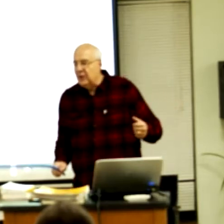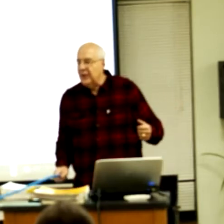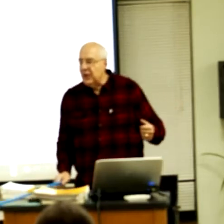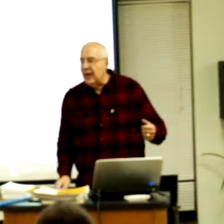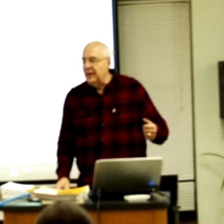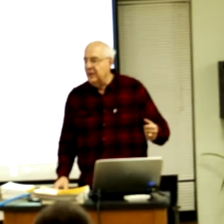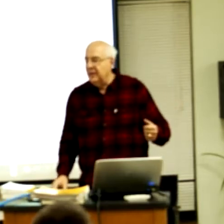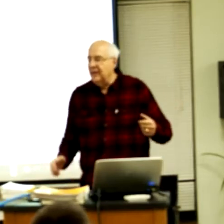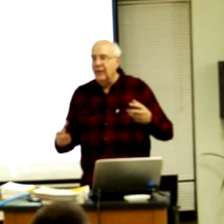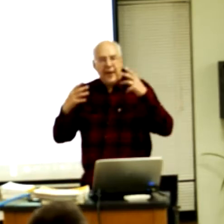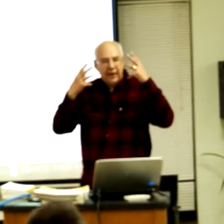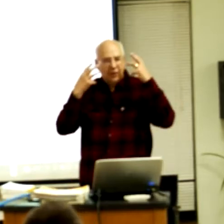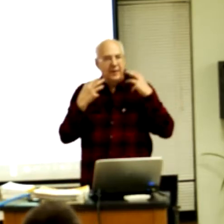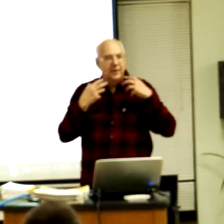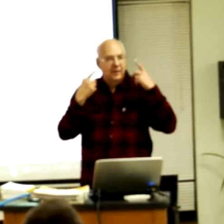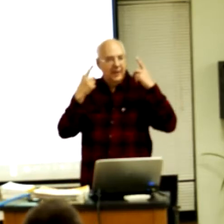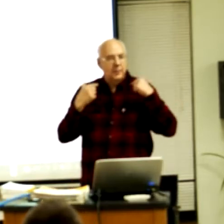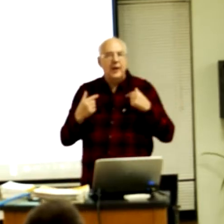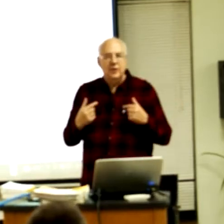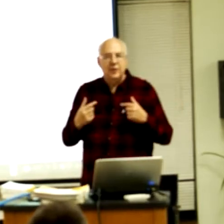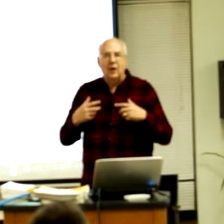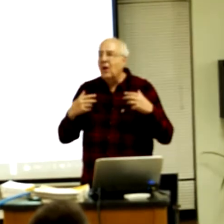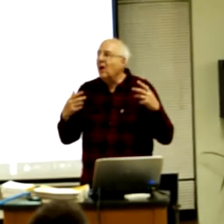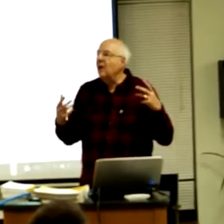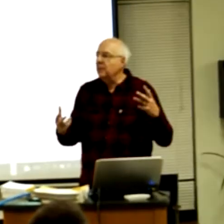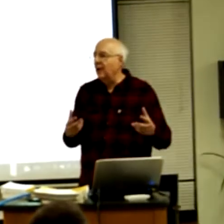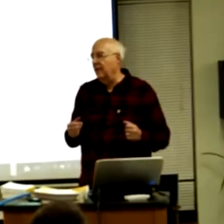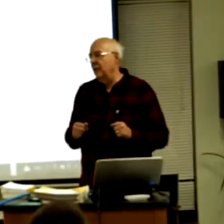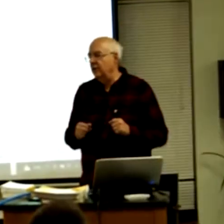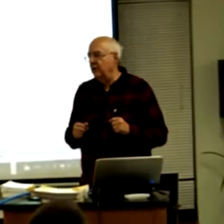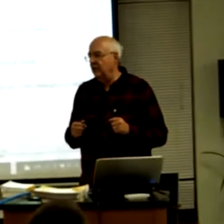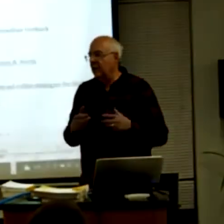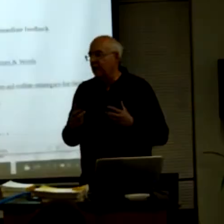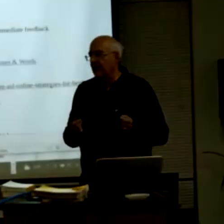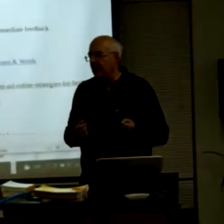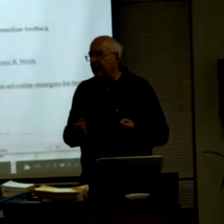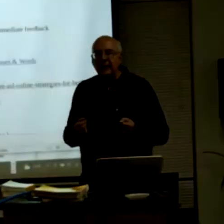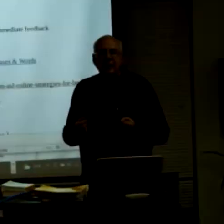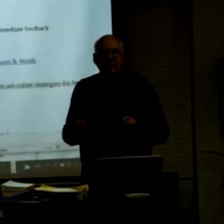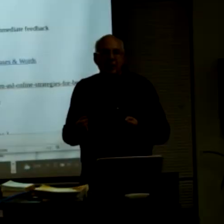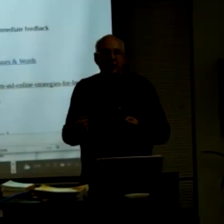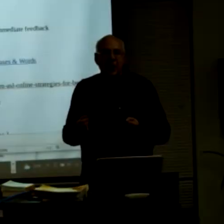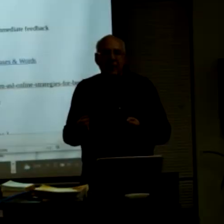doing signs, your face and your expressions are a large part of what you do and communicate. So saying